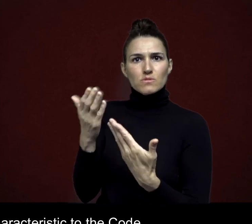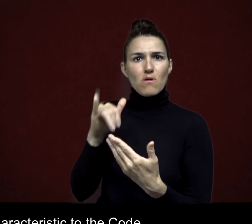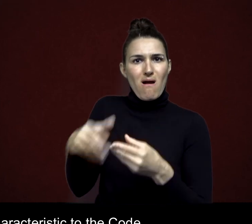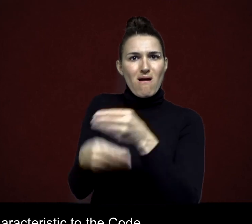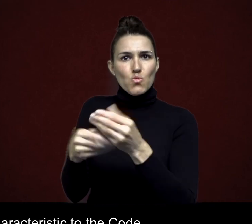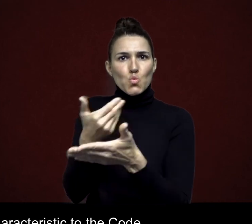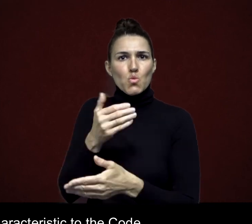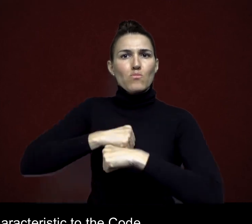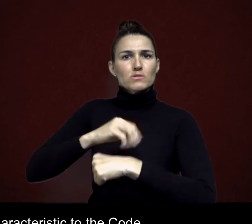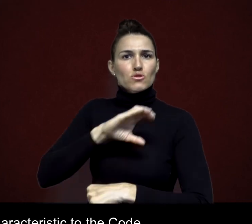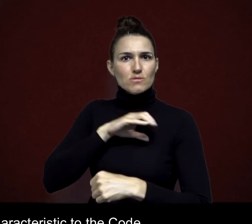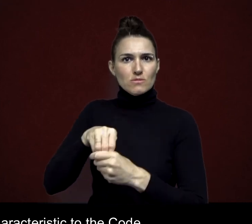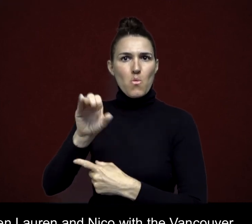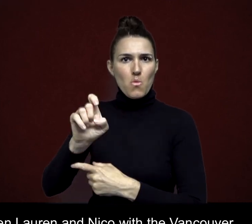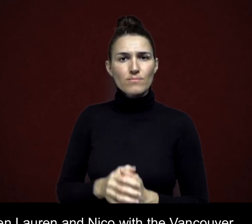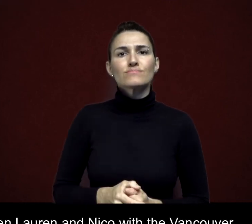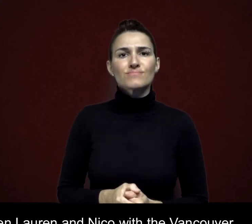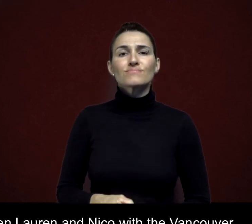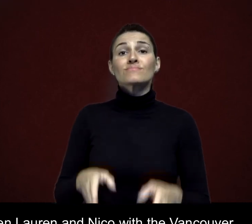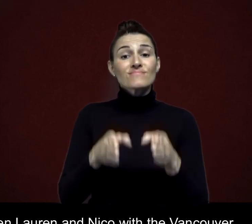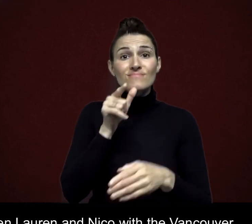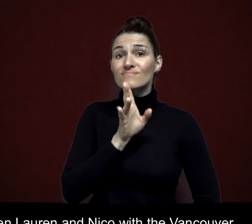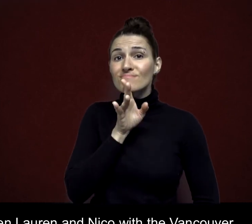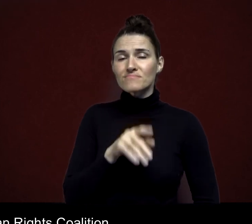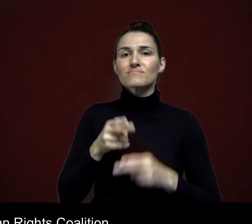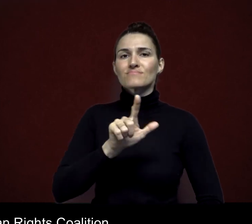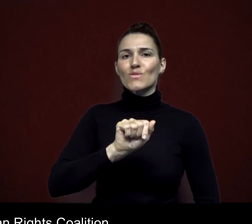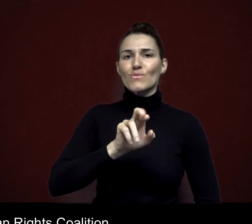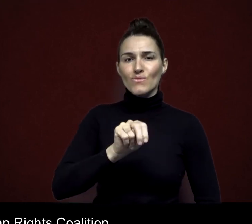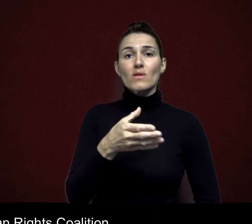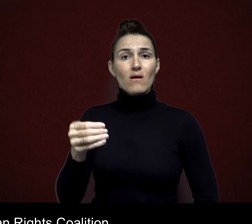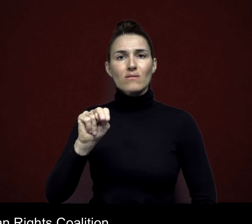characteristic to the code. This has been Lauren and Nico with the Vancouver Island Human Rights Coalition.